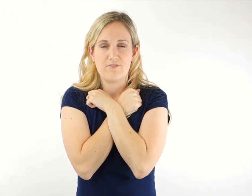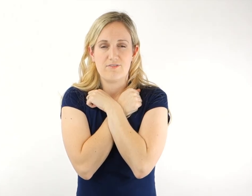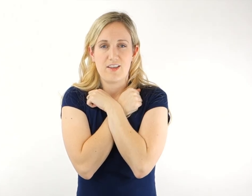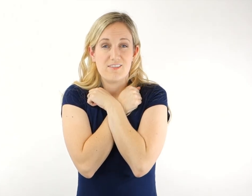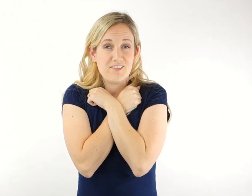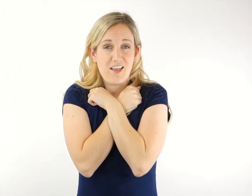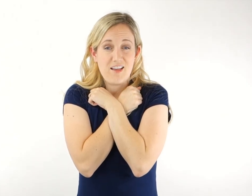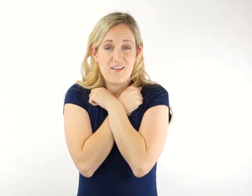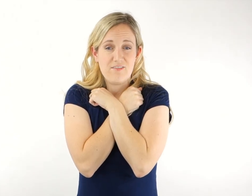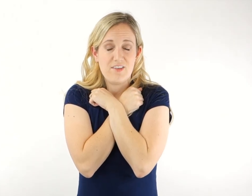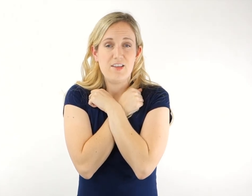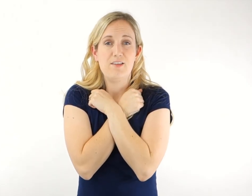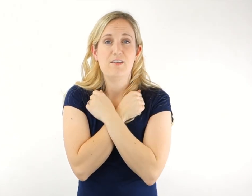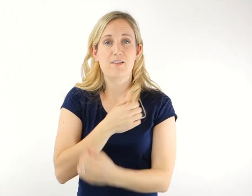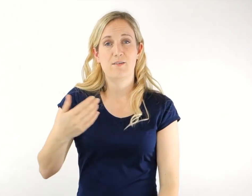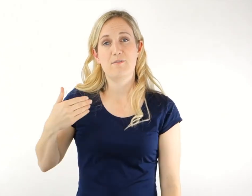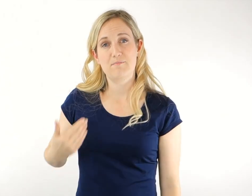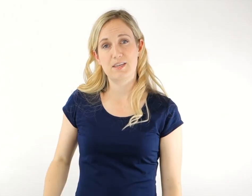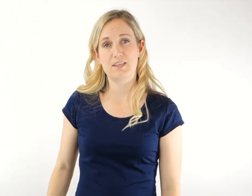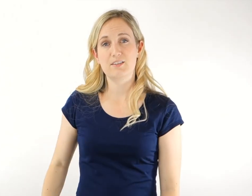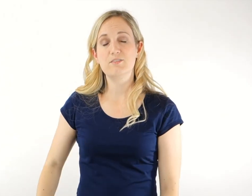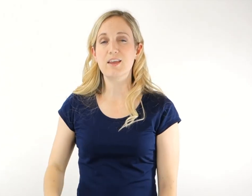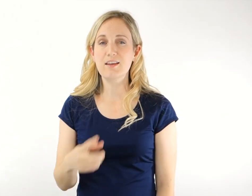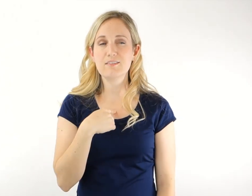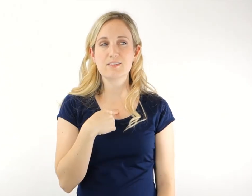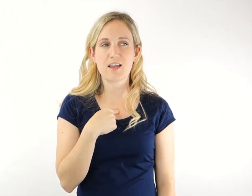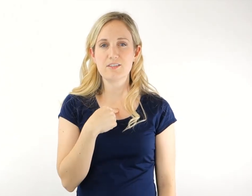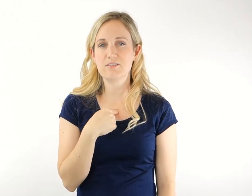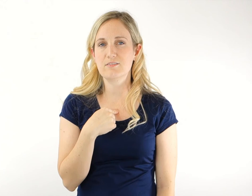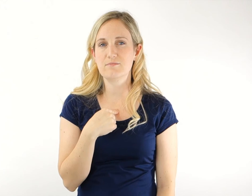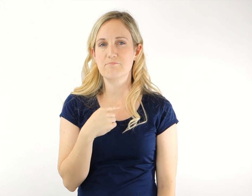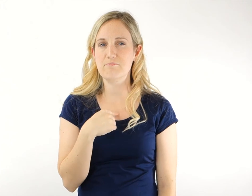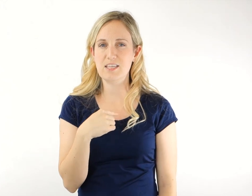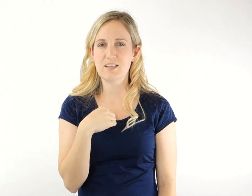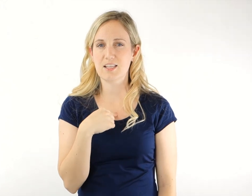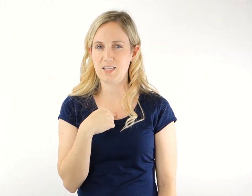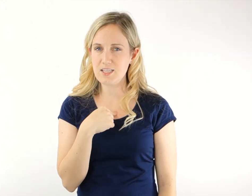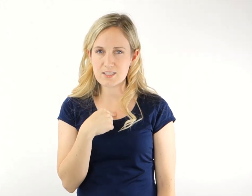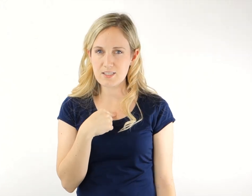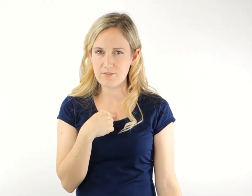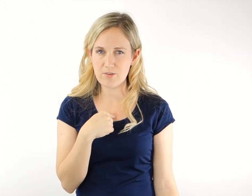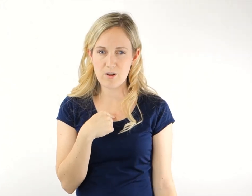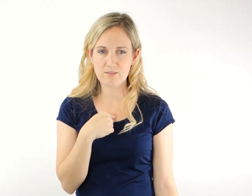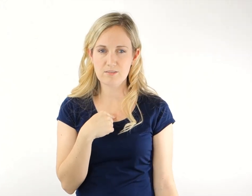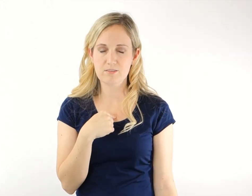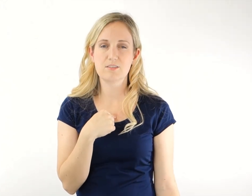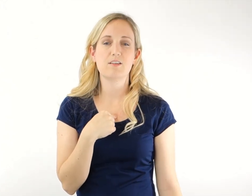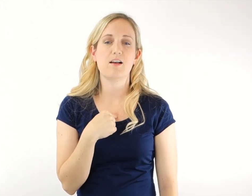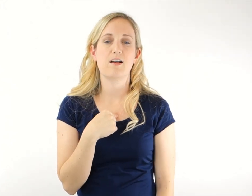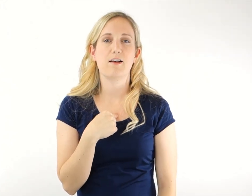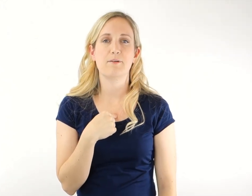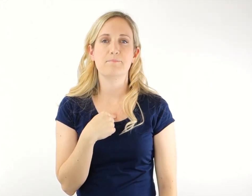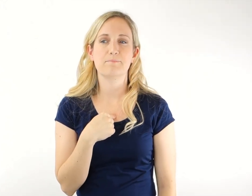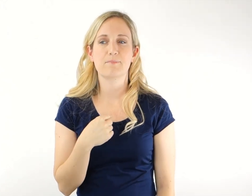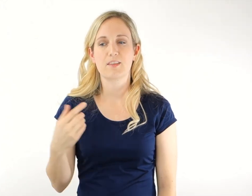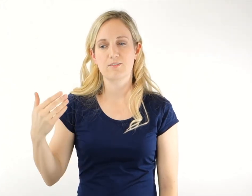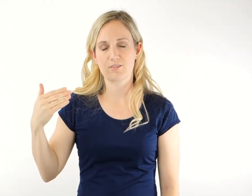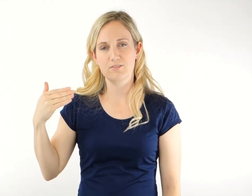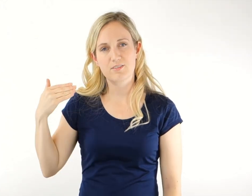yourself. Love me. You can sign your me like this if you want. You can also sign